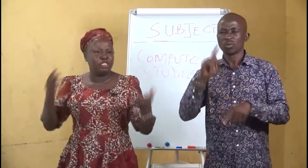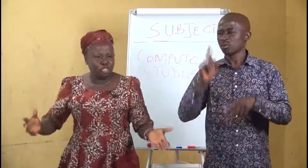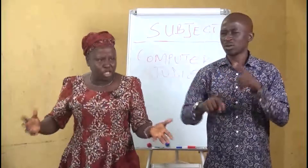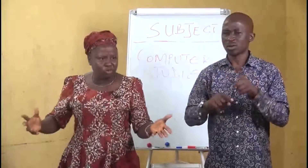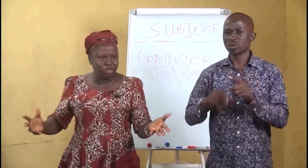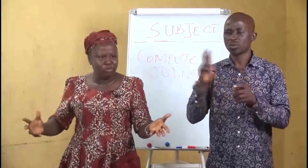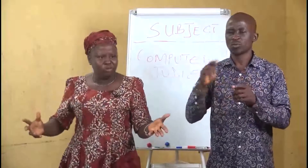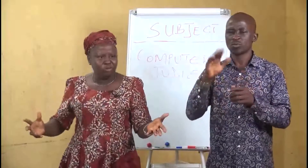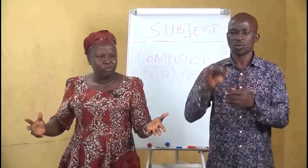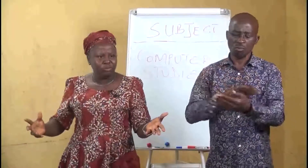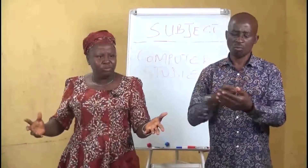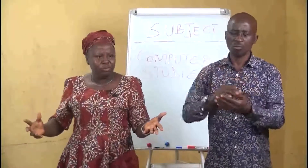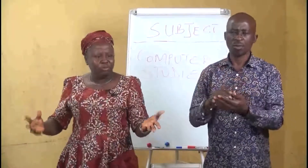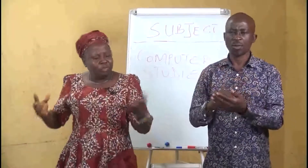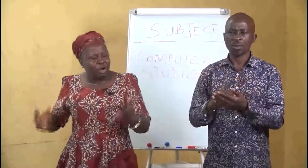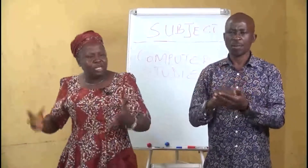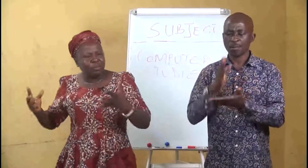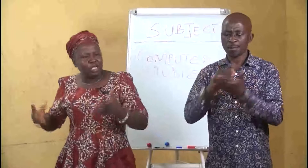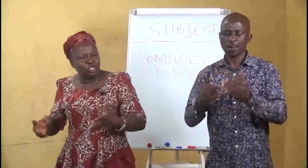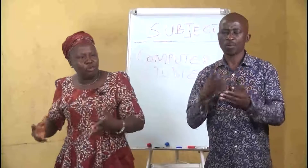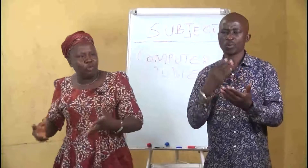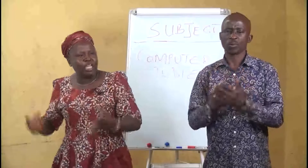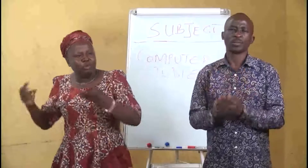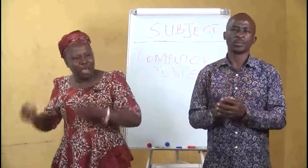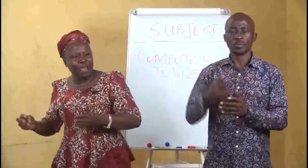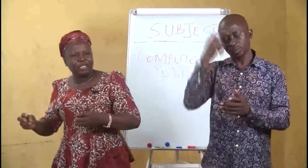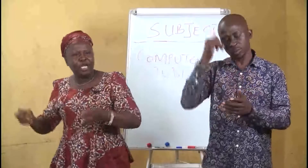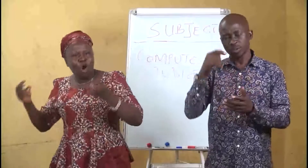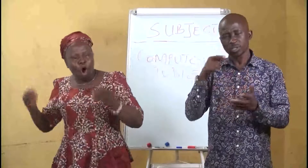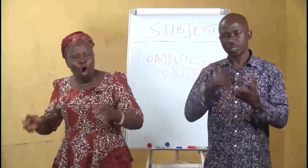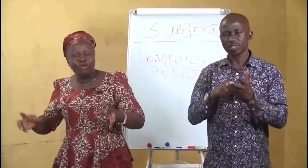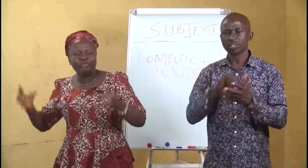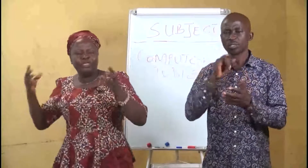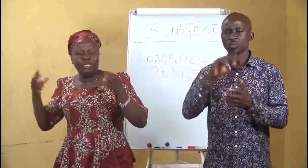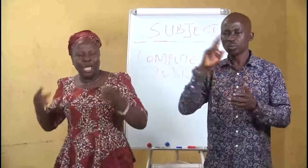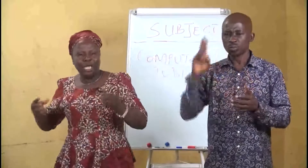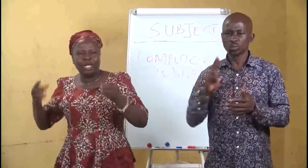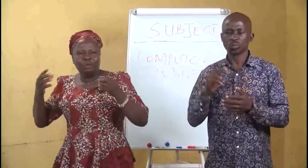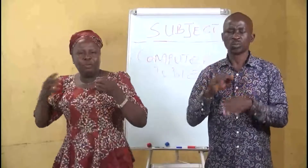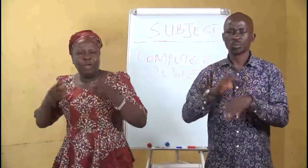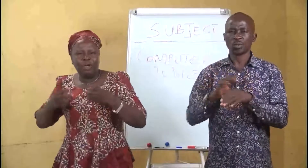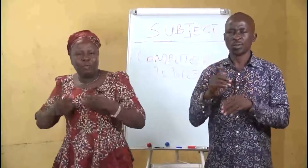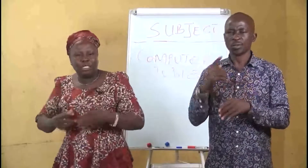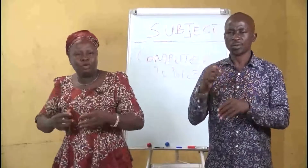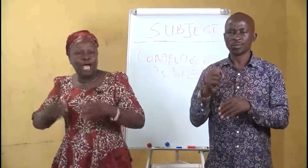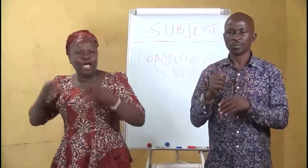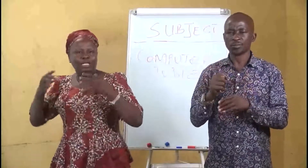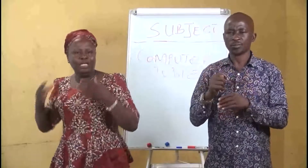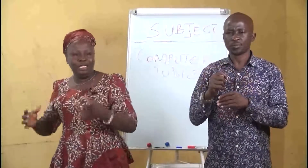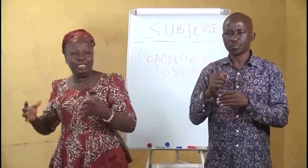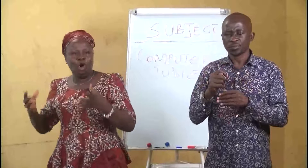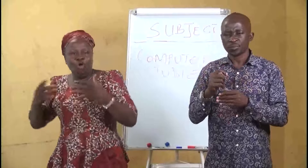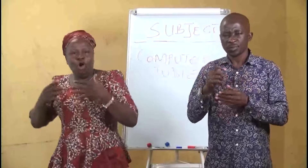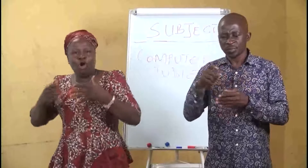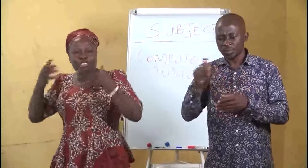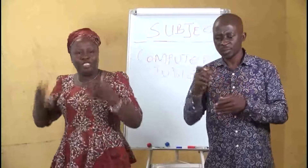software successfully. Because application software is based on the particular